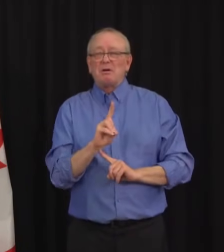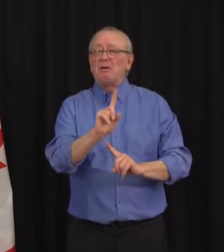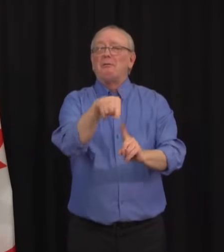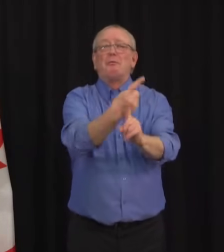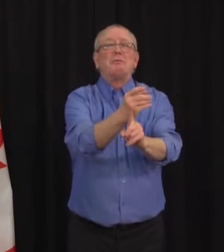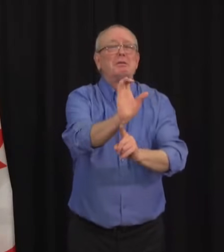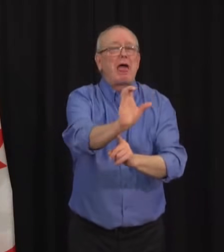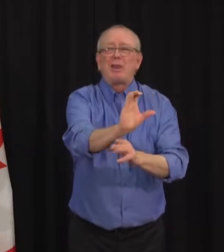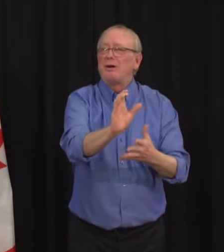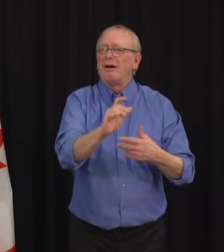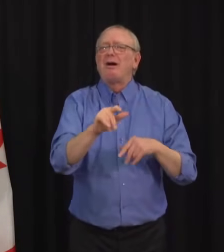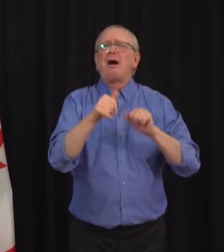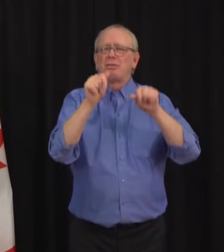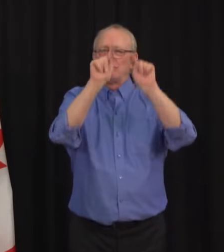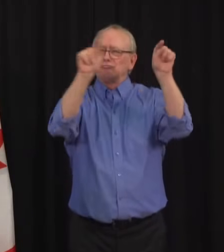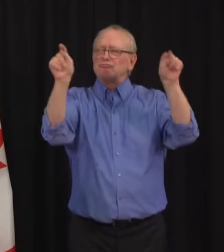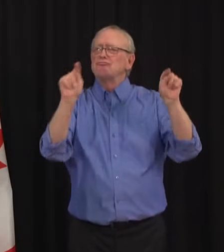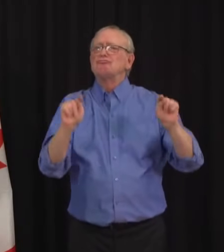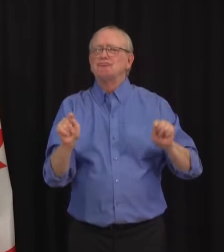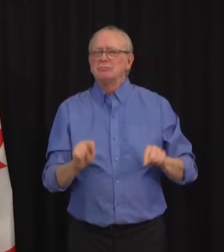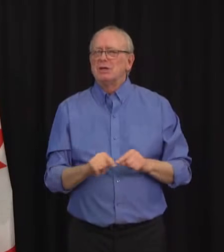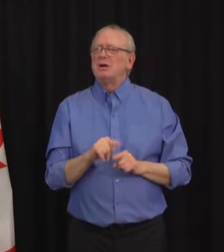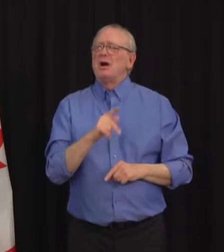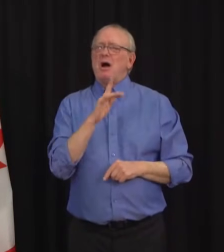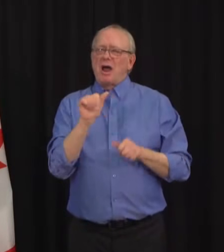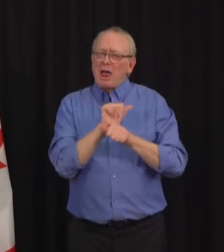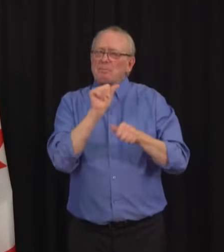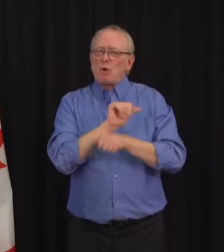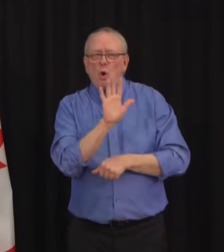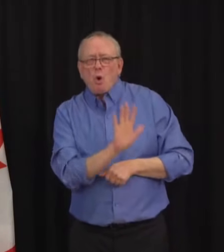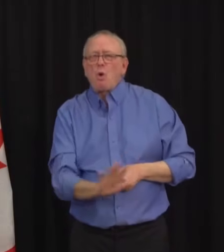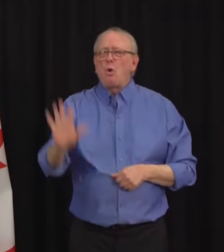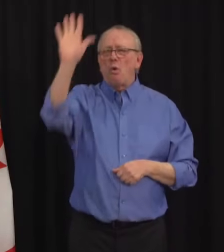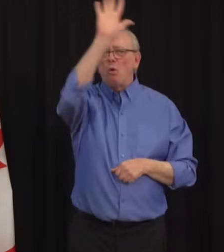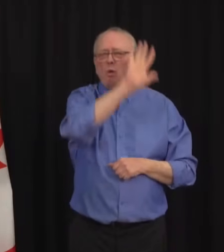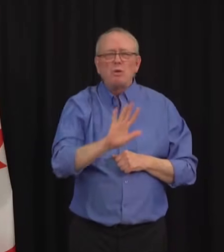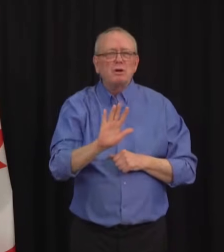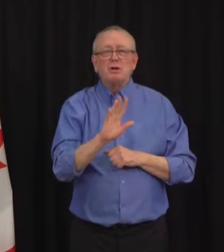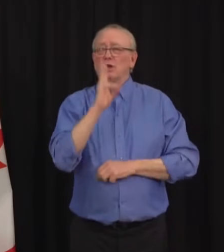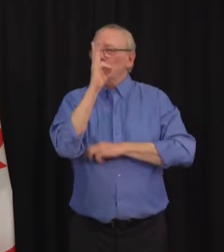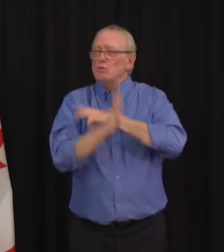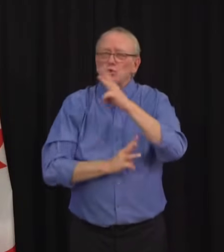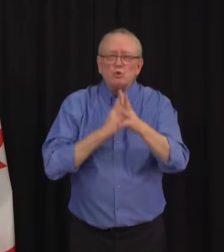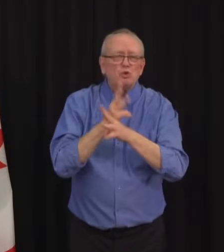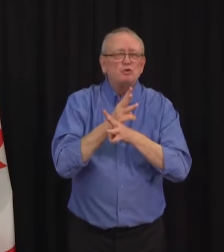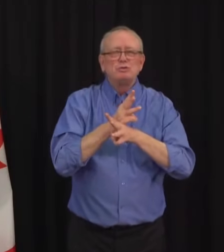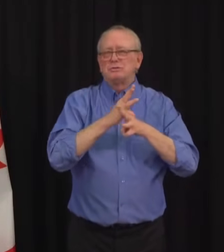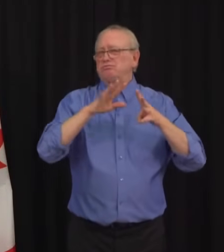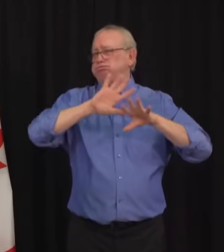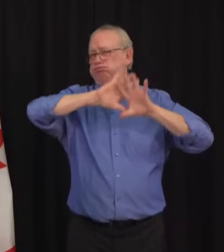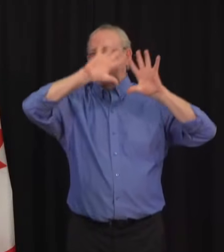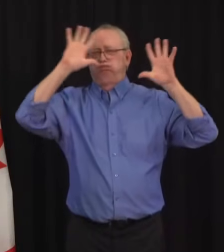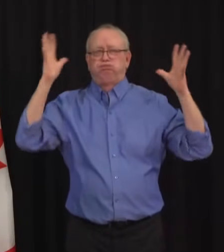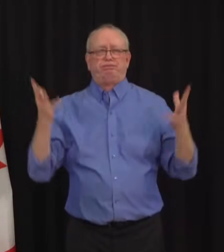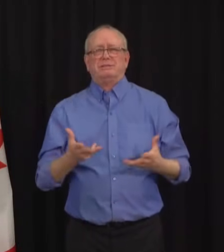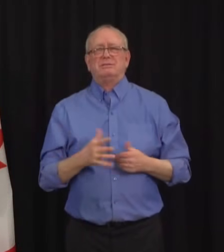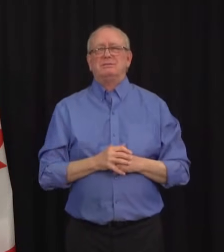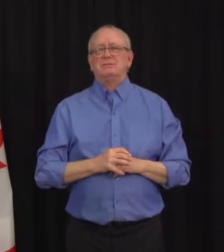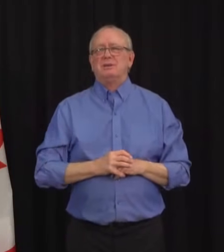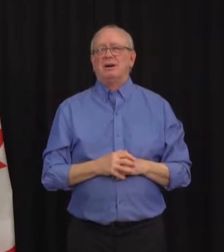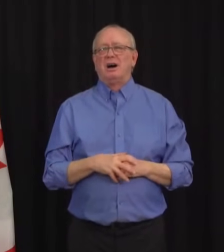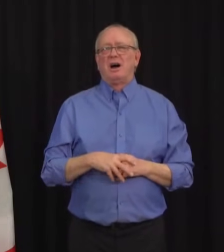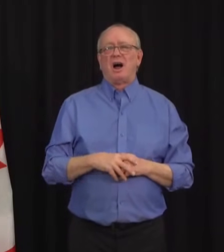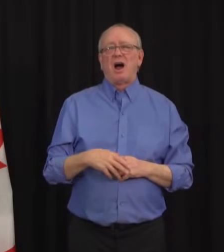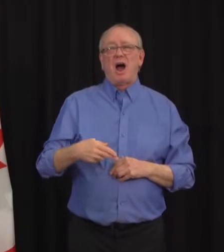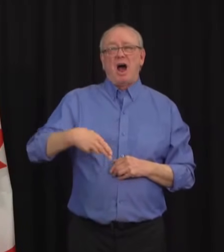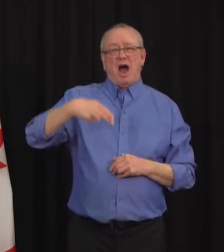problem. When you look at the 15 local geographic areas with the highest active case rates in Alberta, a third of